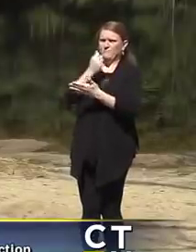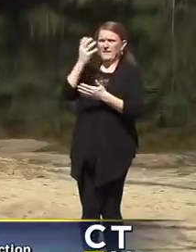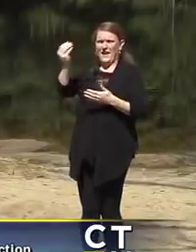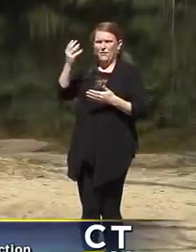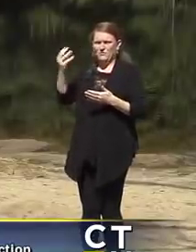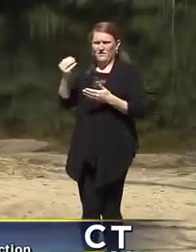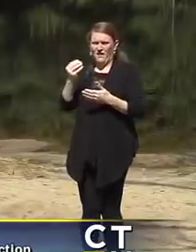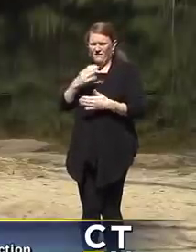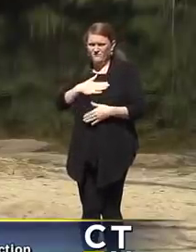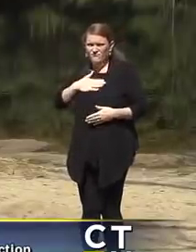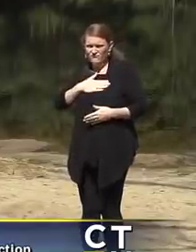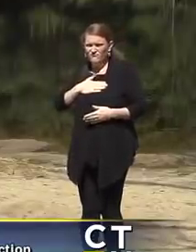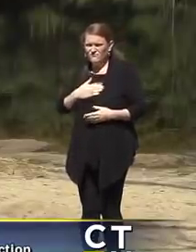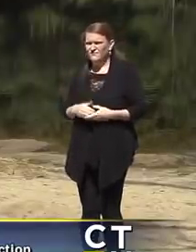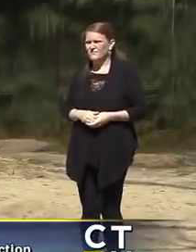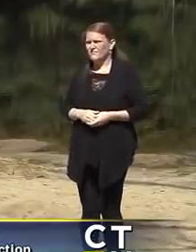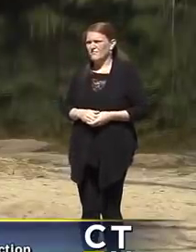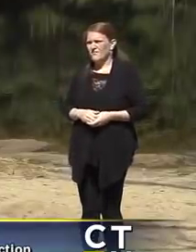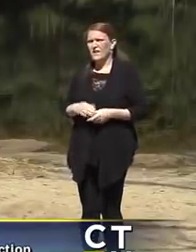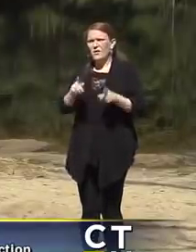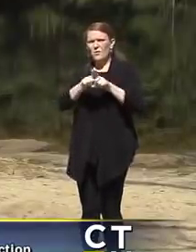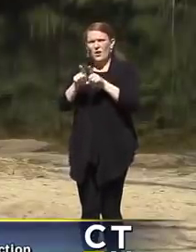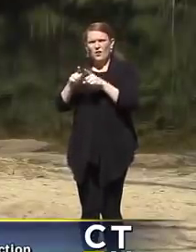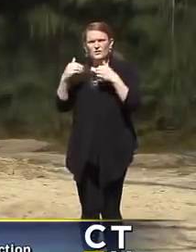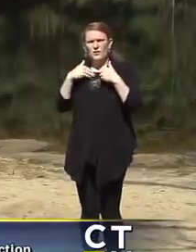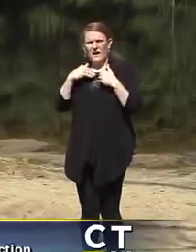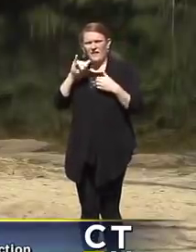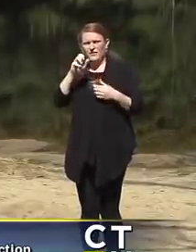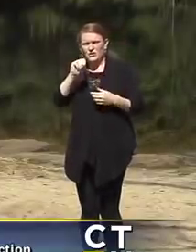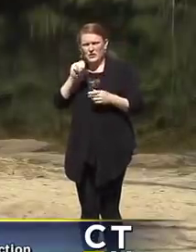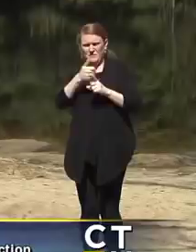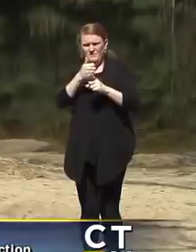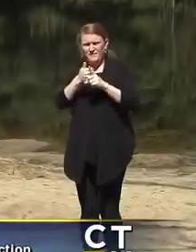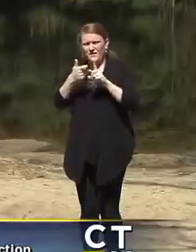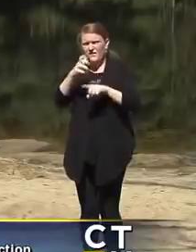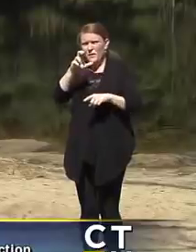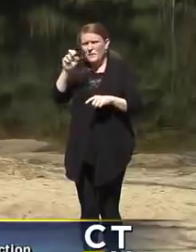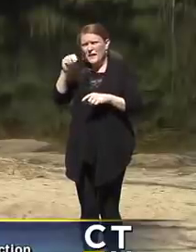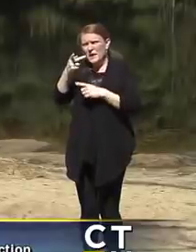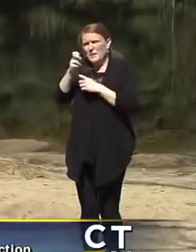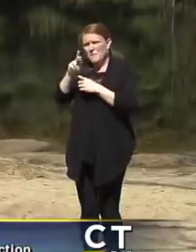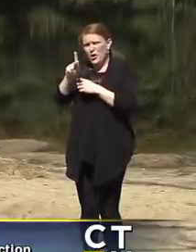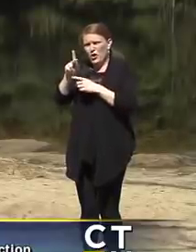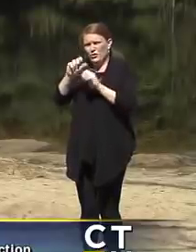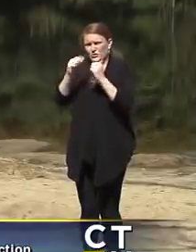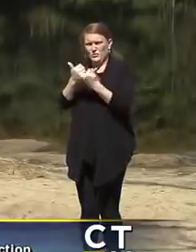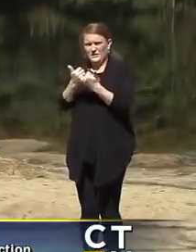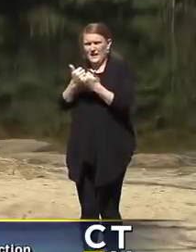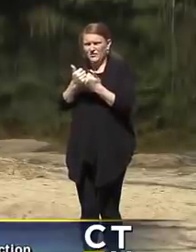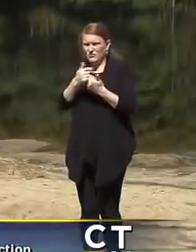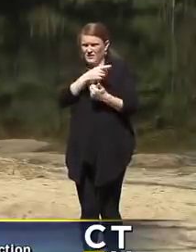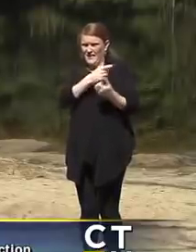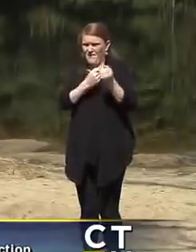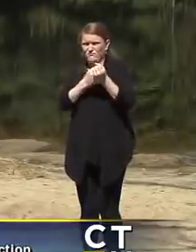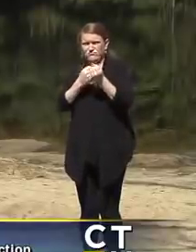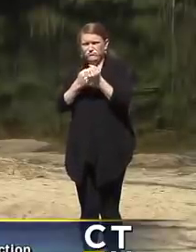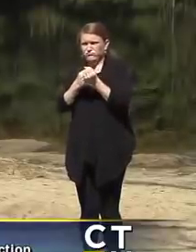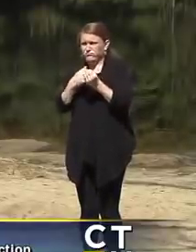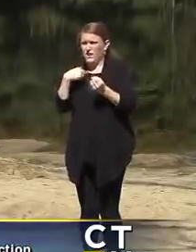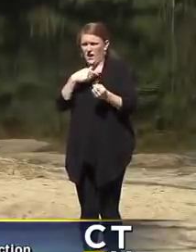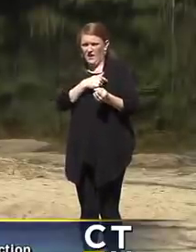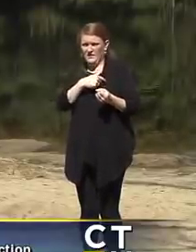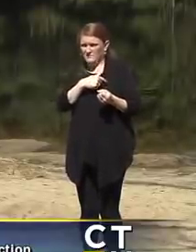the Connecticut Forest and Parks Association, been great supporters of our system, and I know they've seen and we've